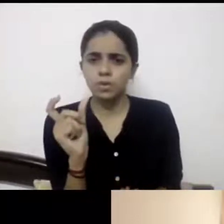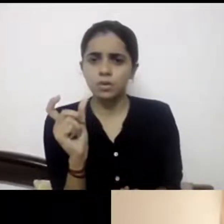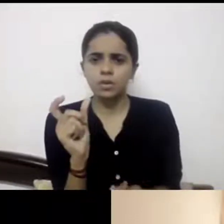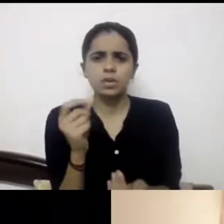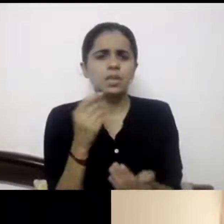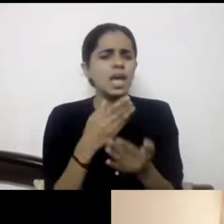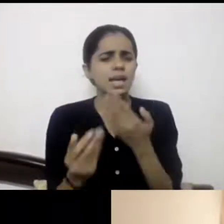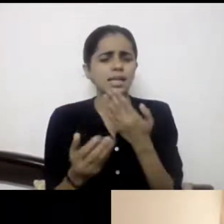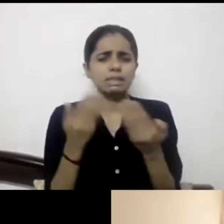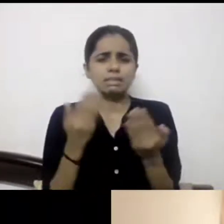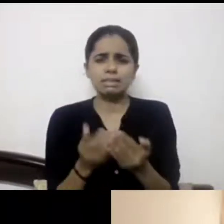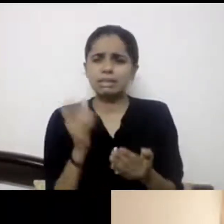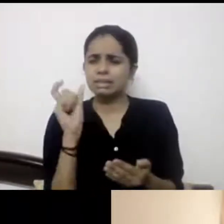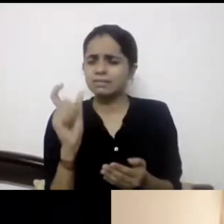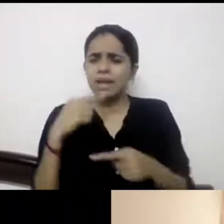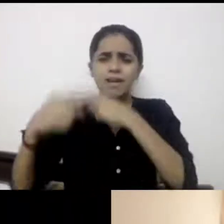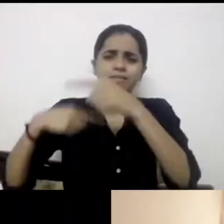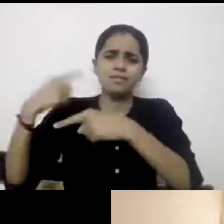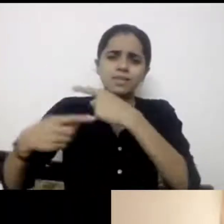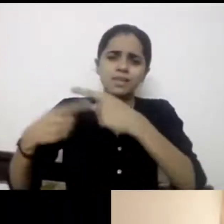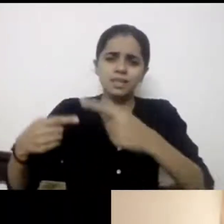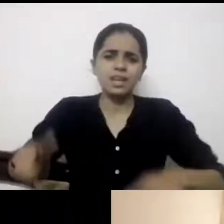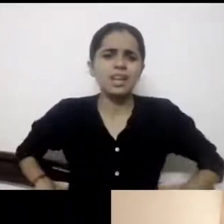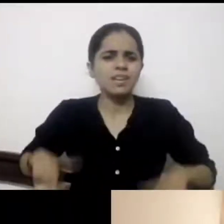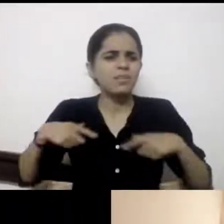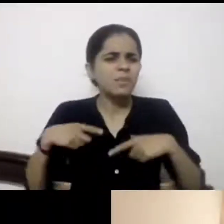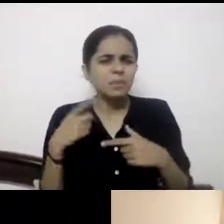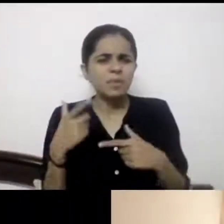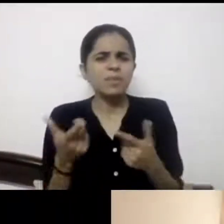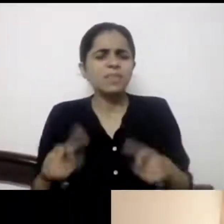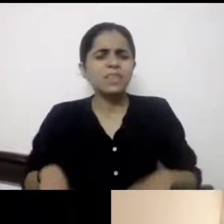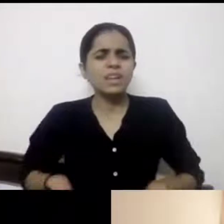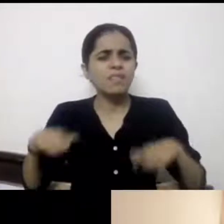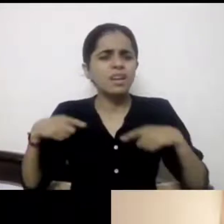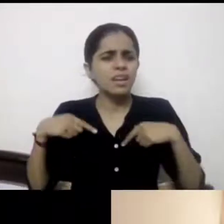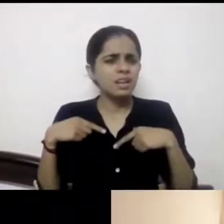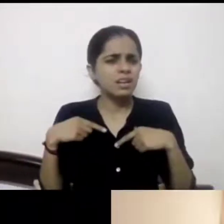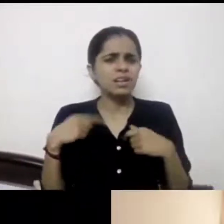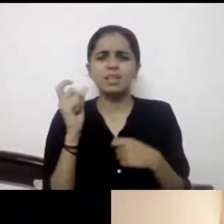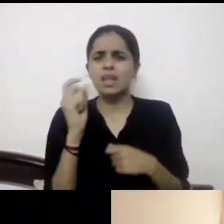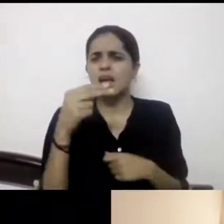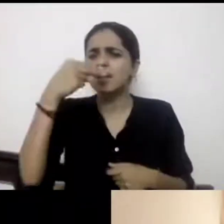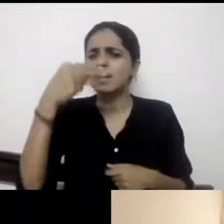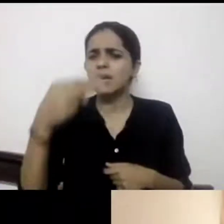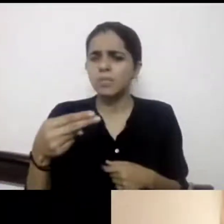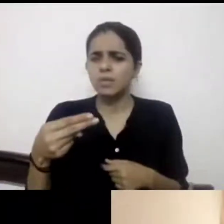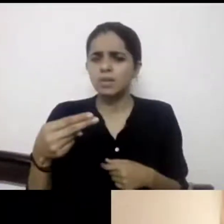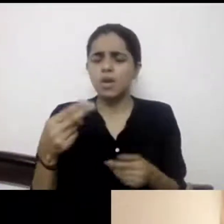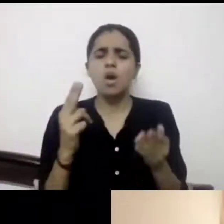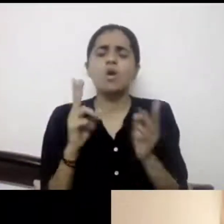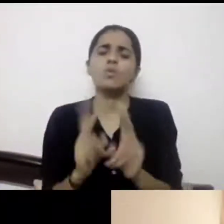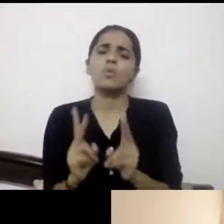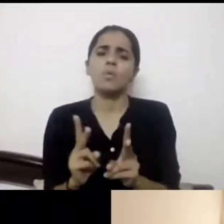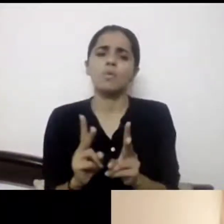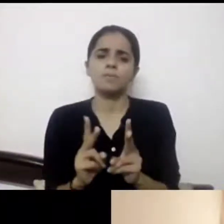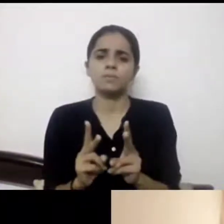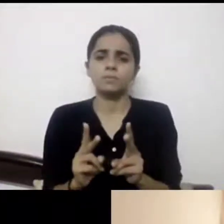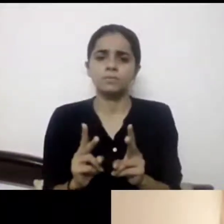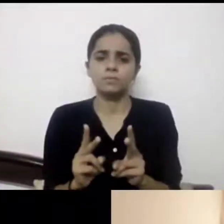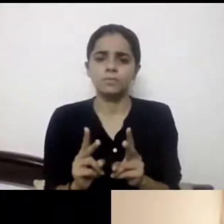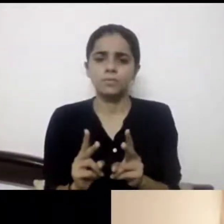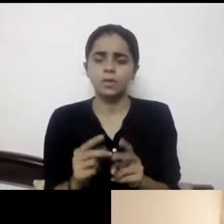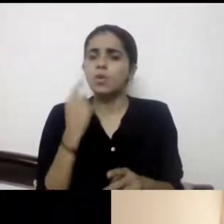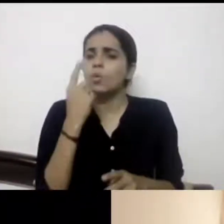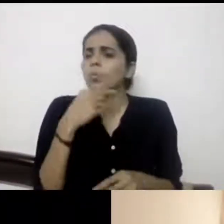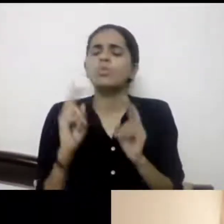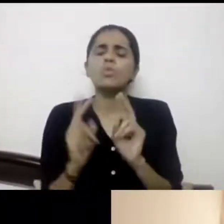something that we use in day-to-day language, something as we would call it as normal. Who is